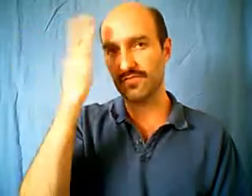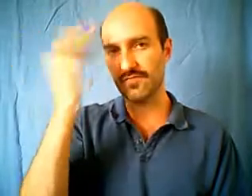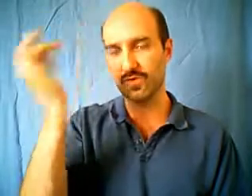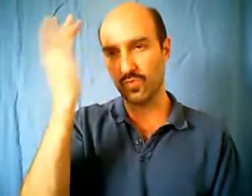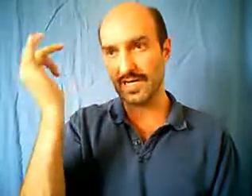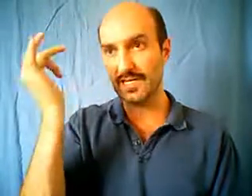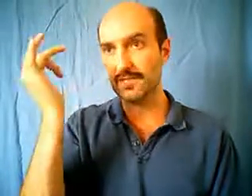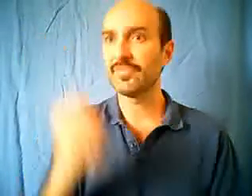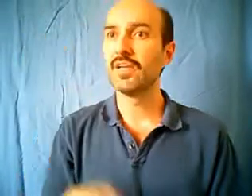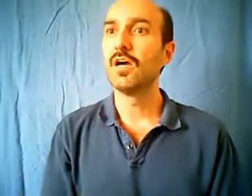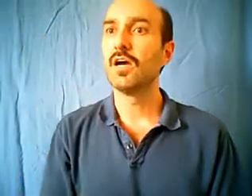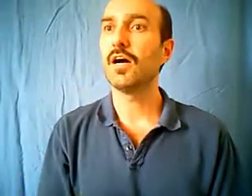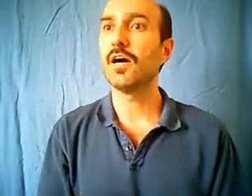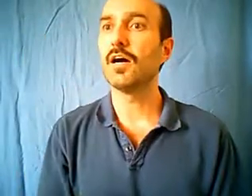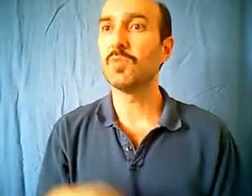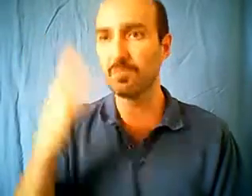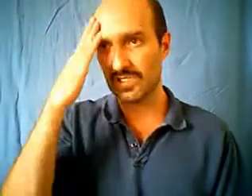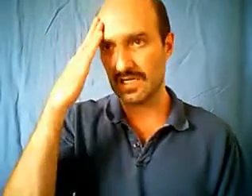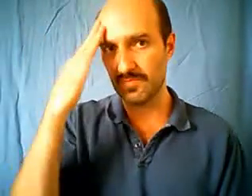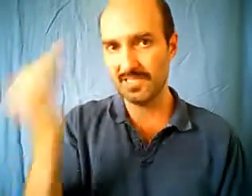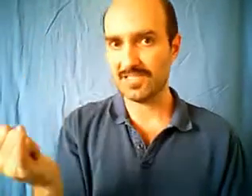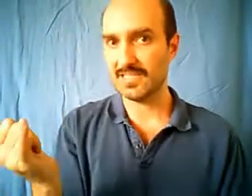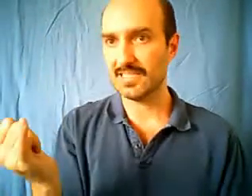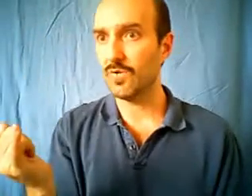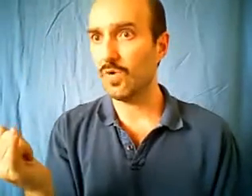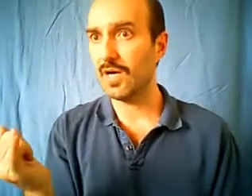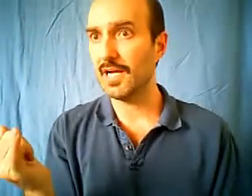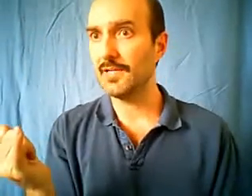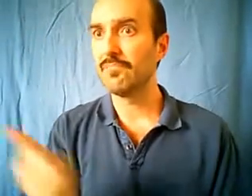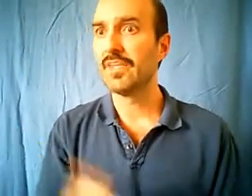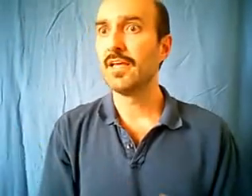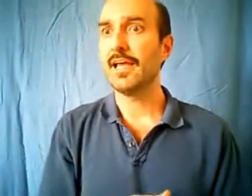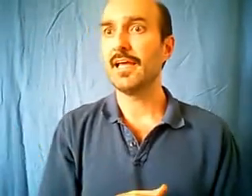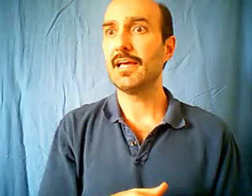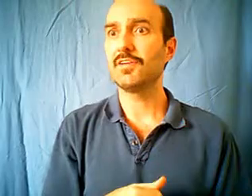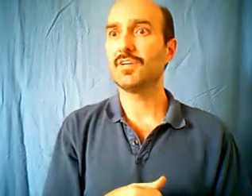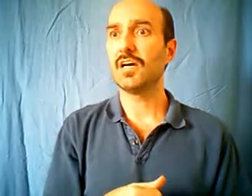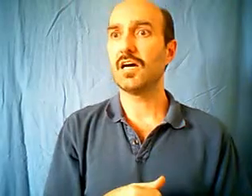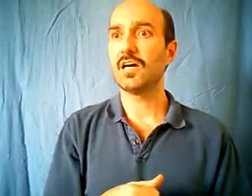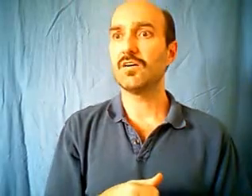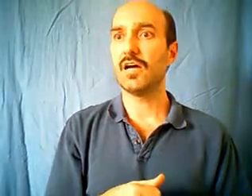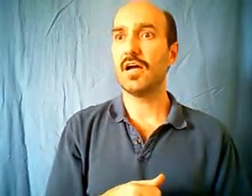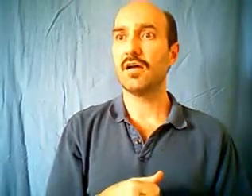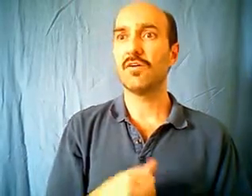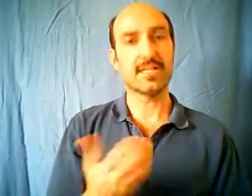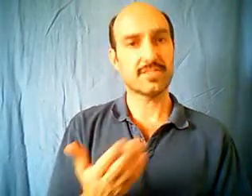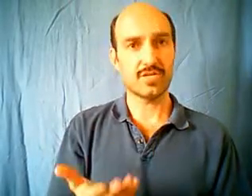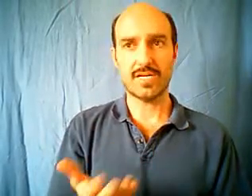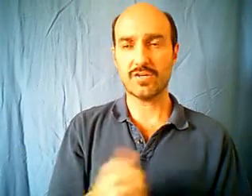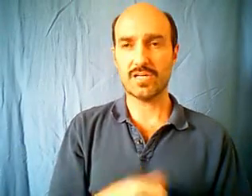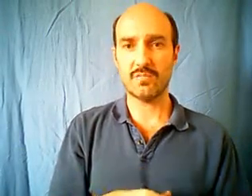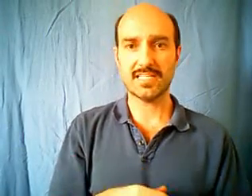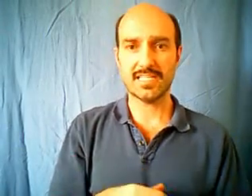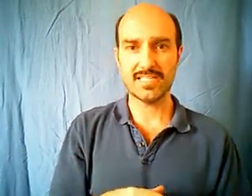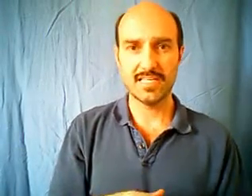for why. The most common is like that, why, and that's also how come, like I said.